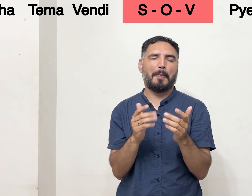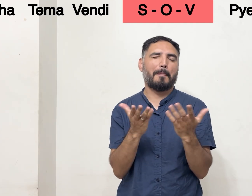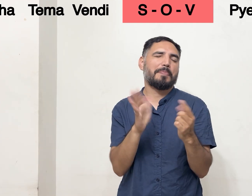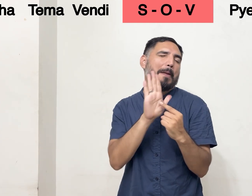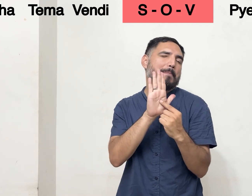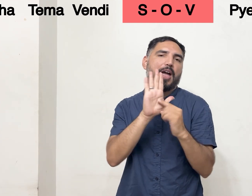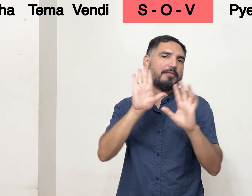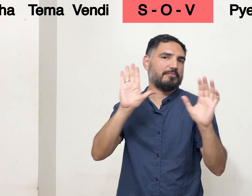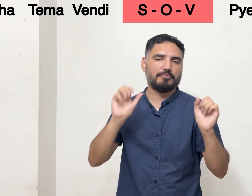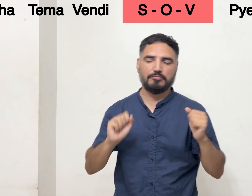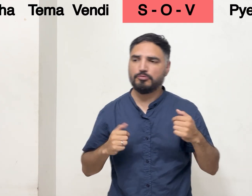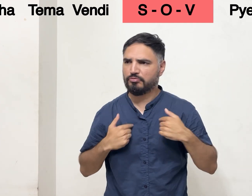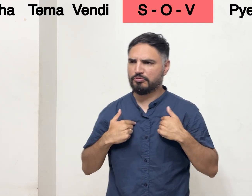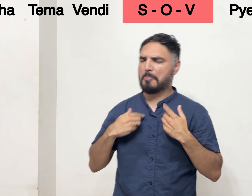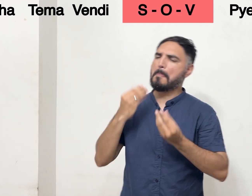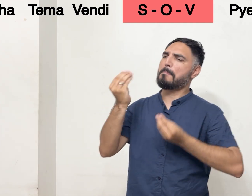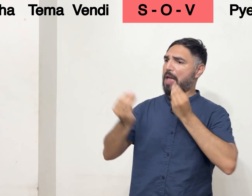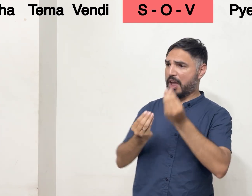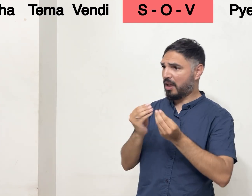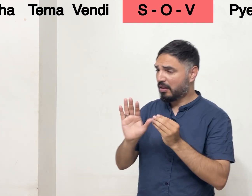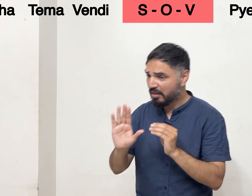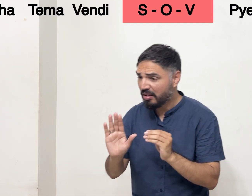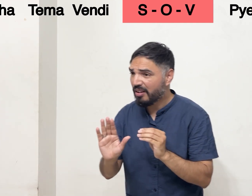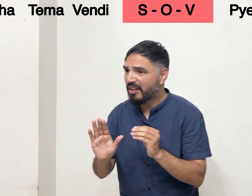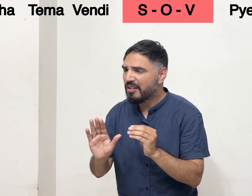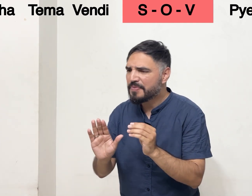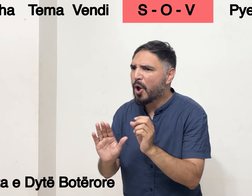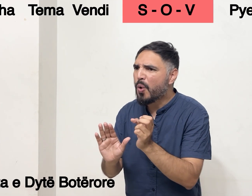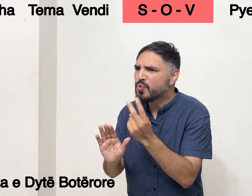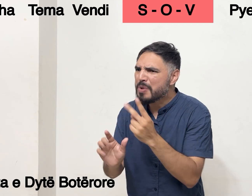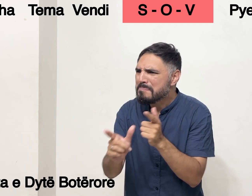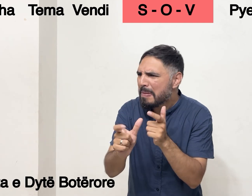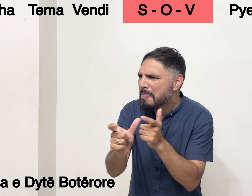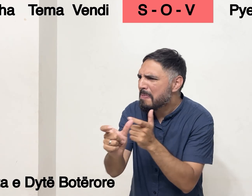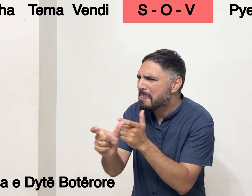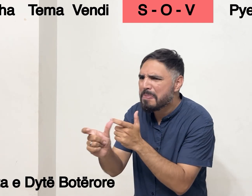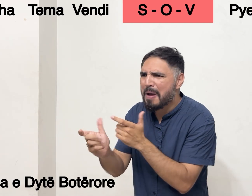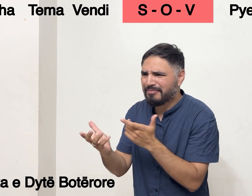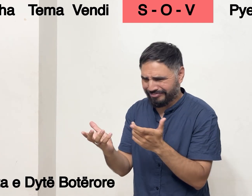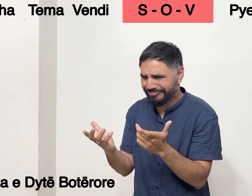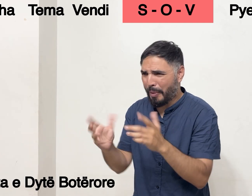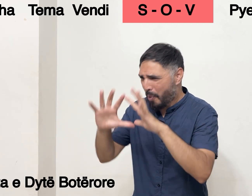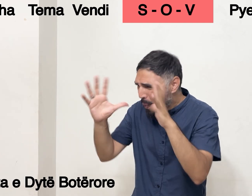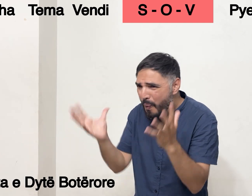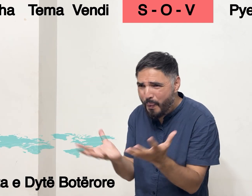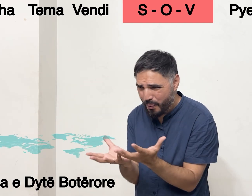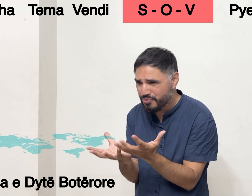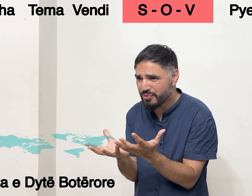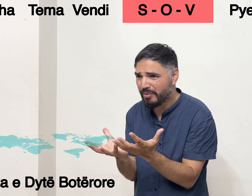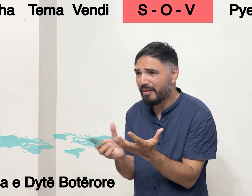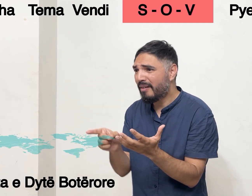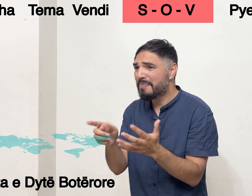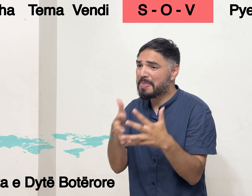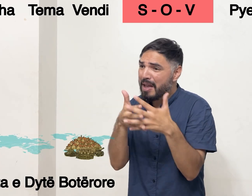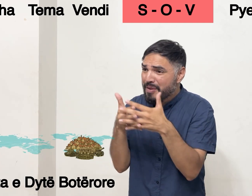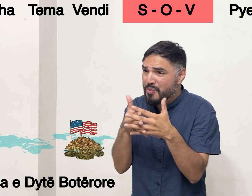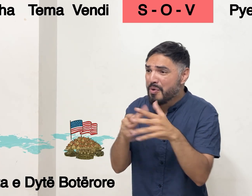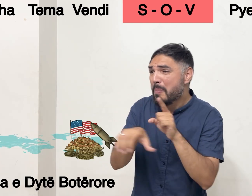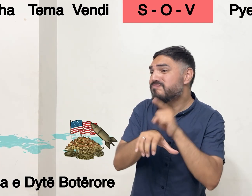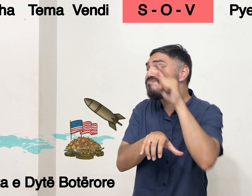will change. Let's take the same sentence as an example. During the Second World War around the world, the United